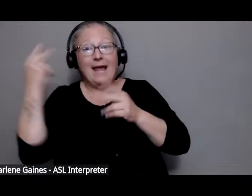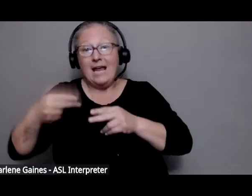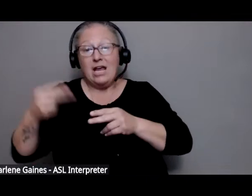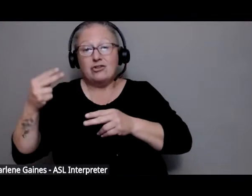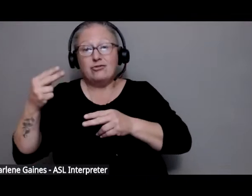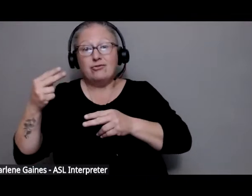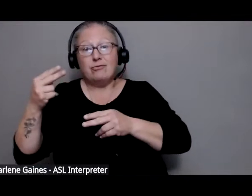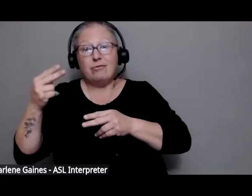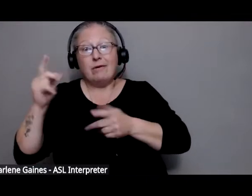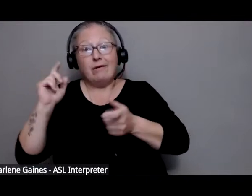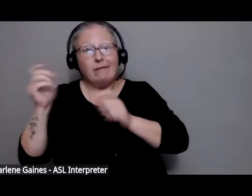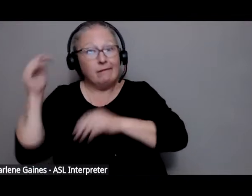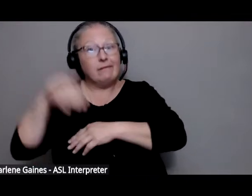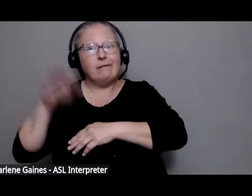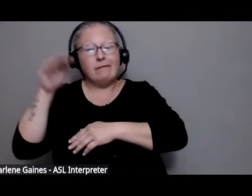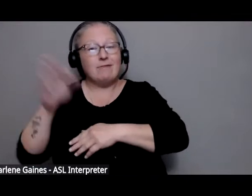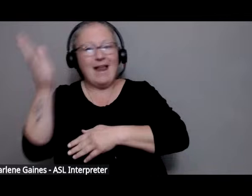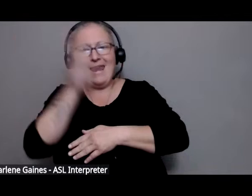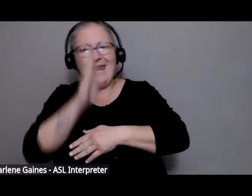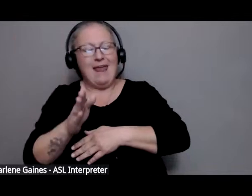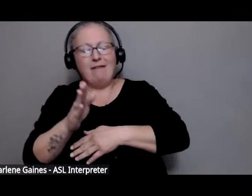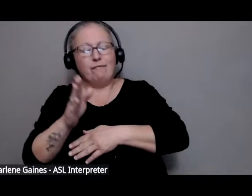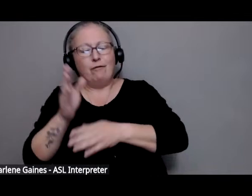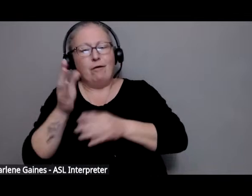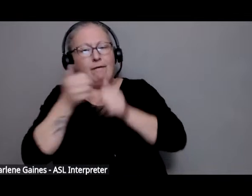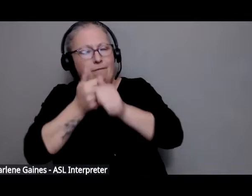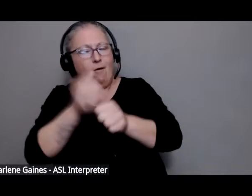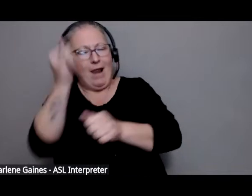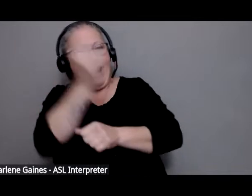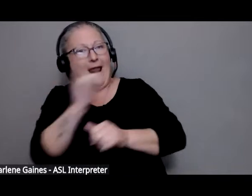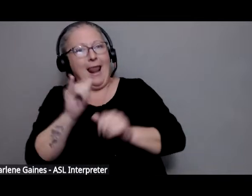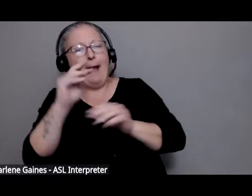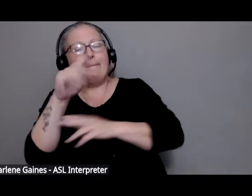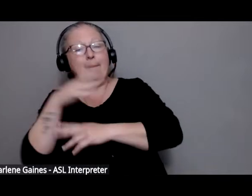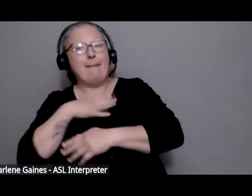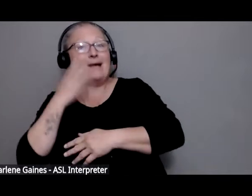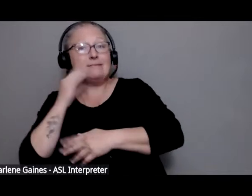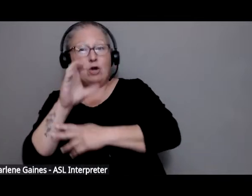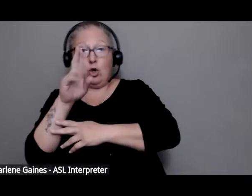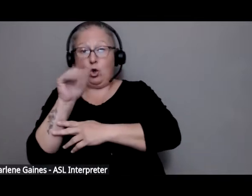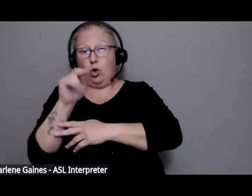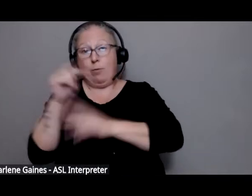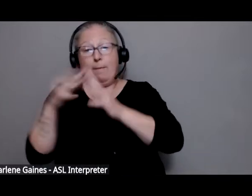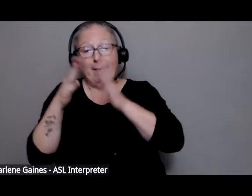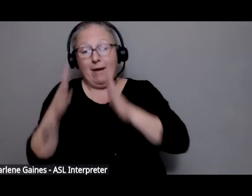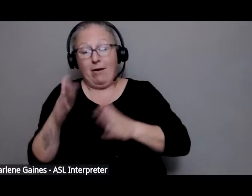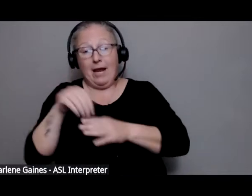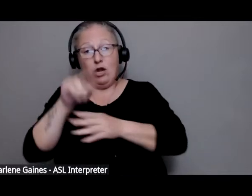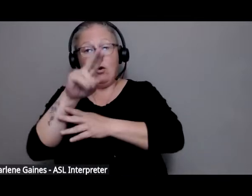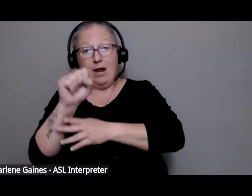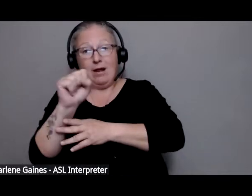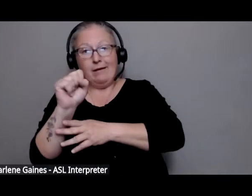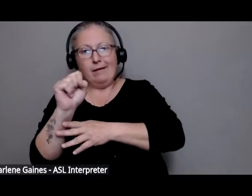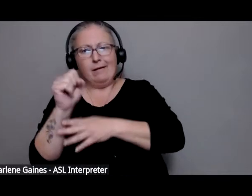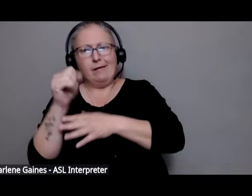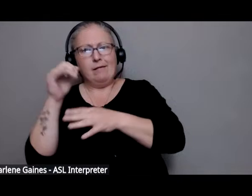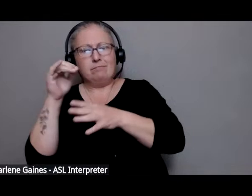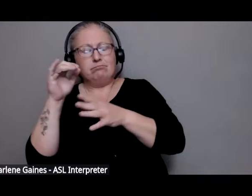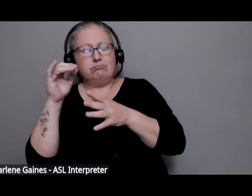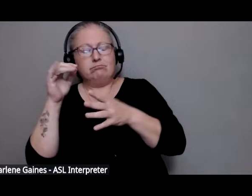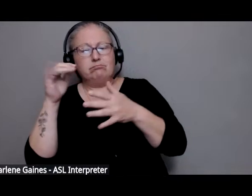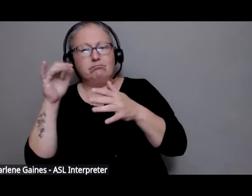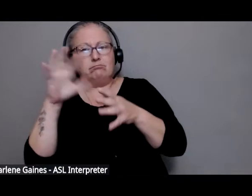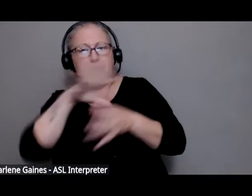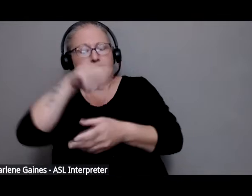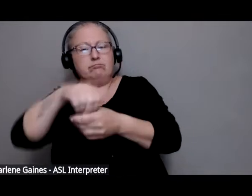been subject to the lines we draw on maps. My experience growing up Cuban American in the United States is fundamentally tied up in the